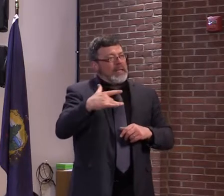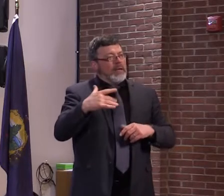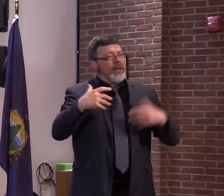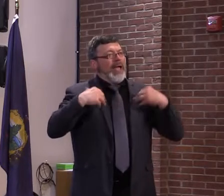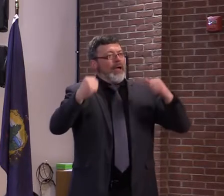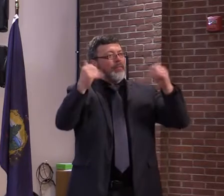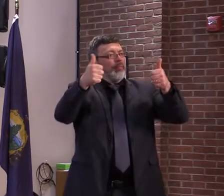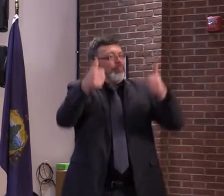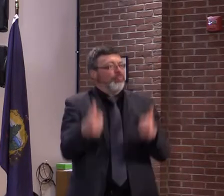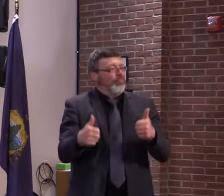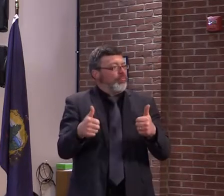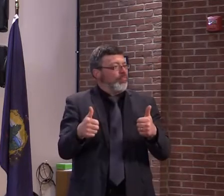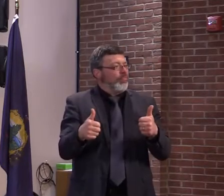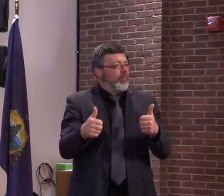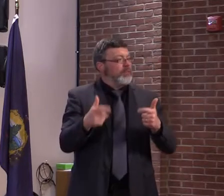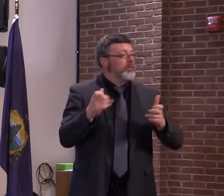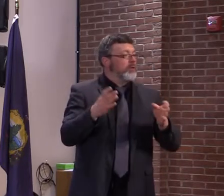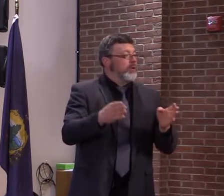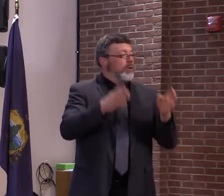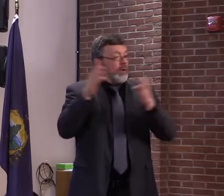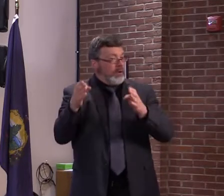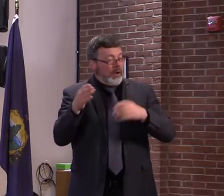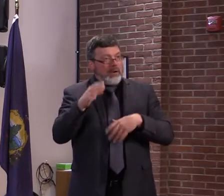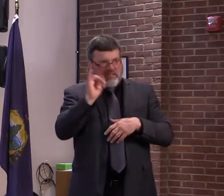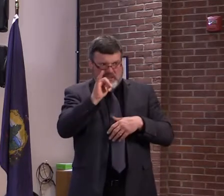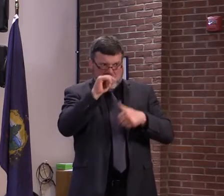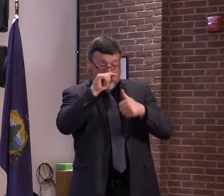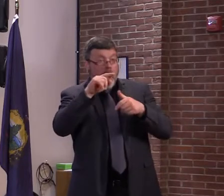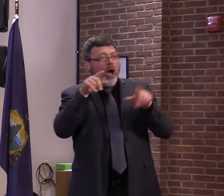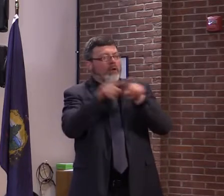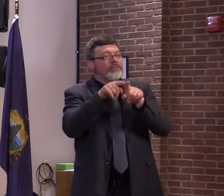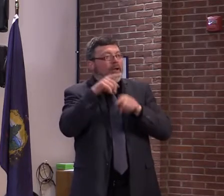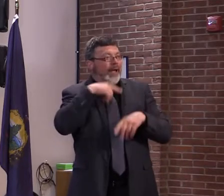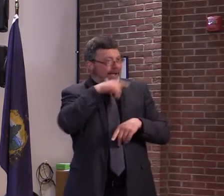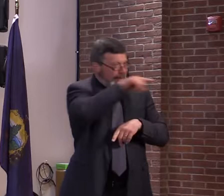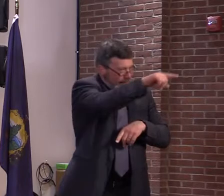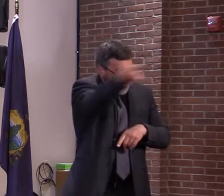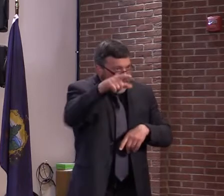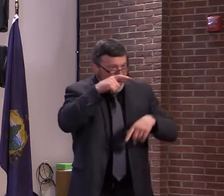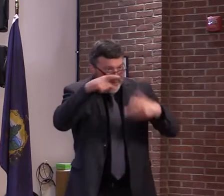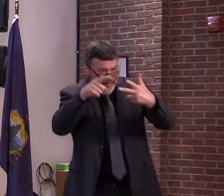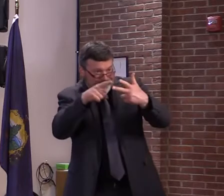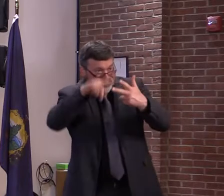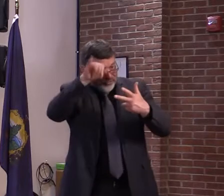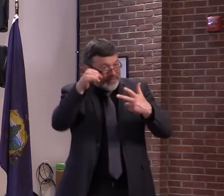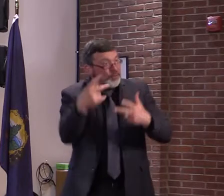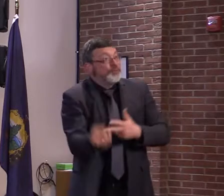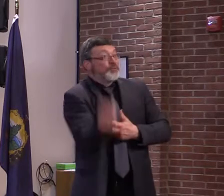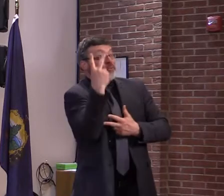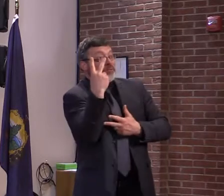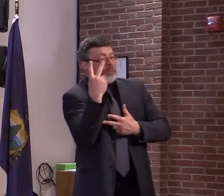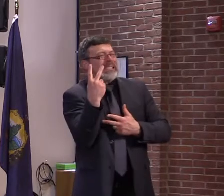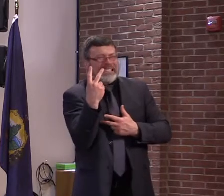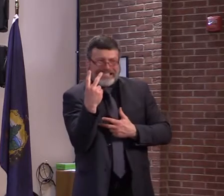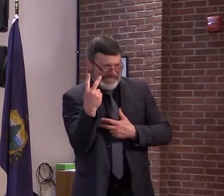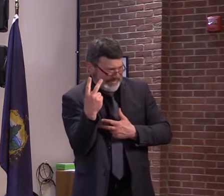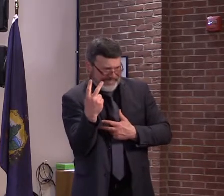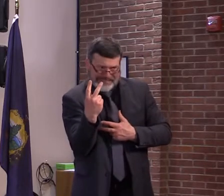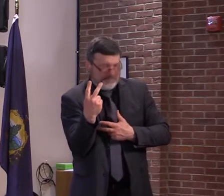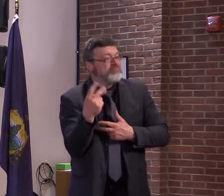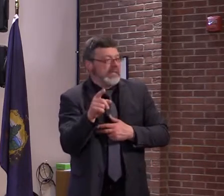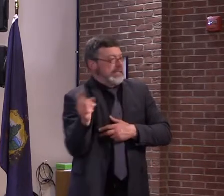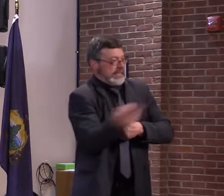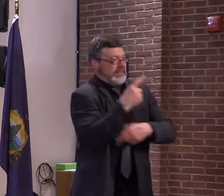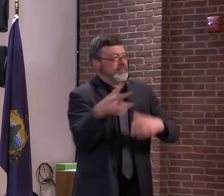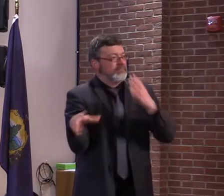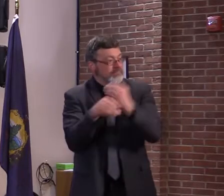Johnson. The difference with the wording around the second booster is you may get it, but not everyone